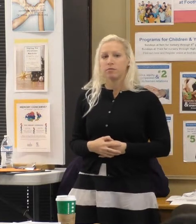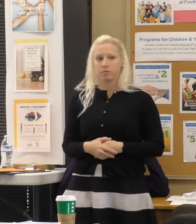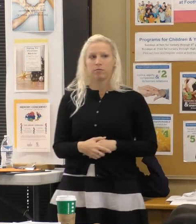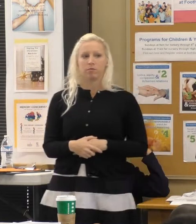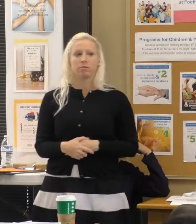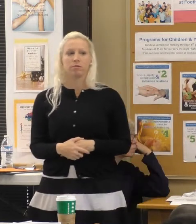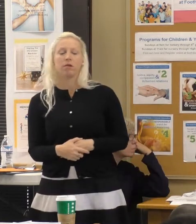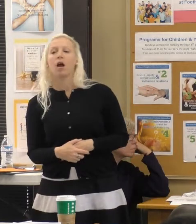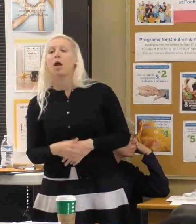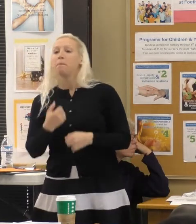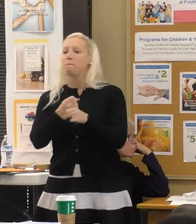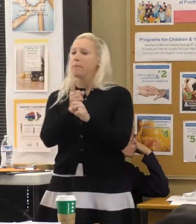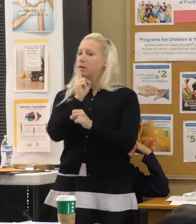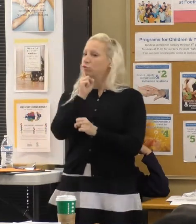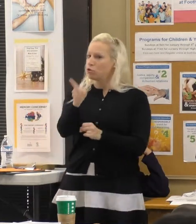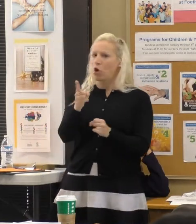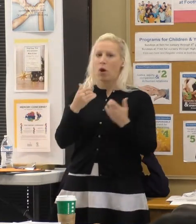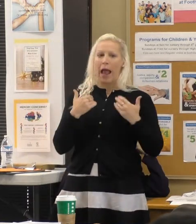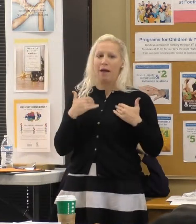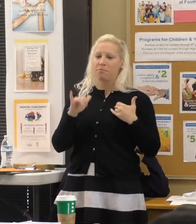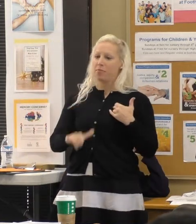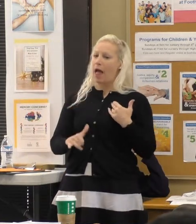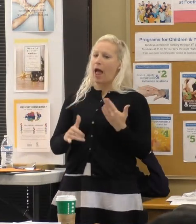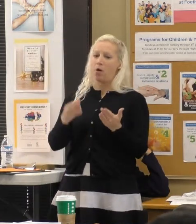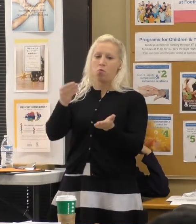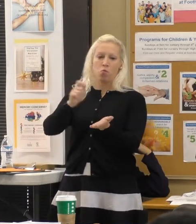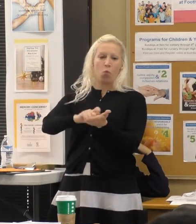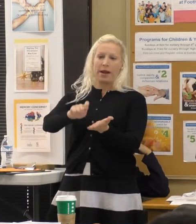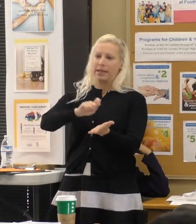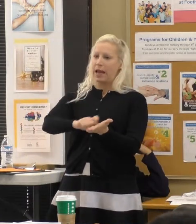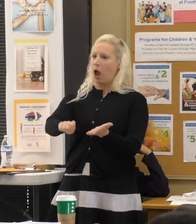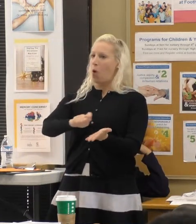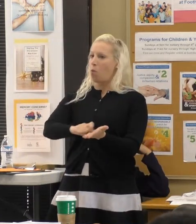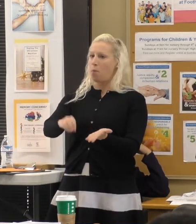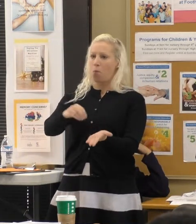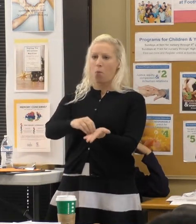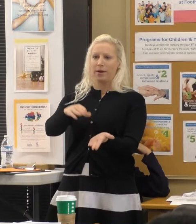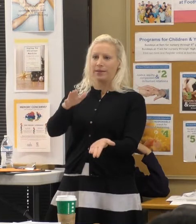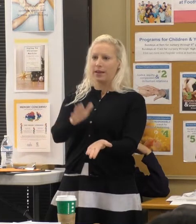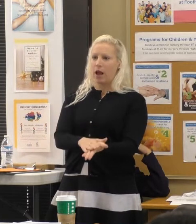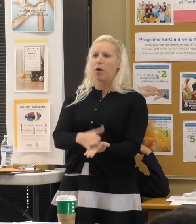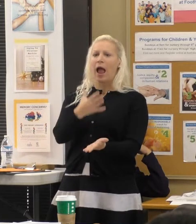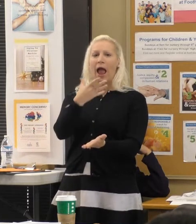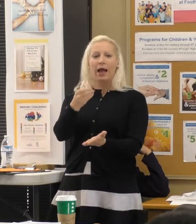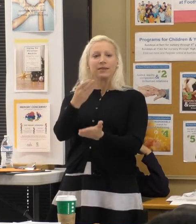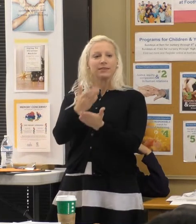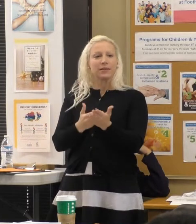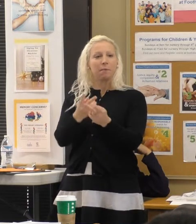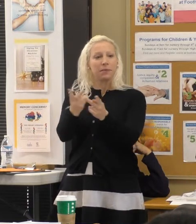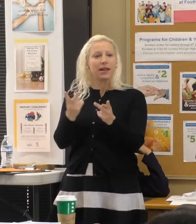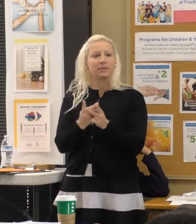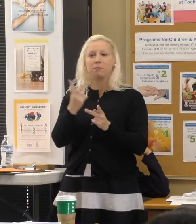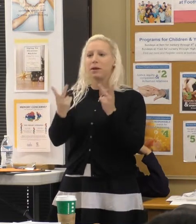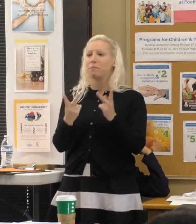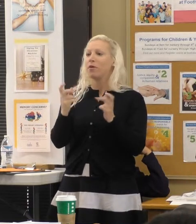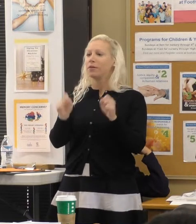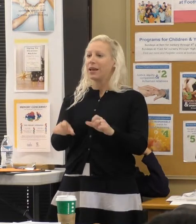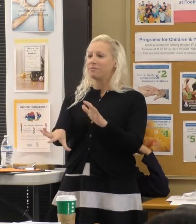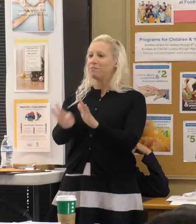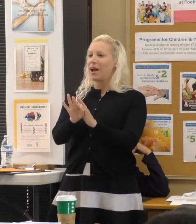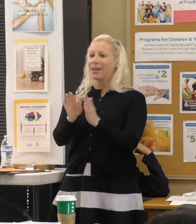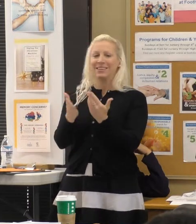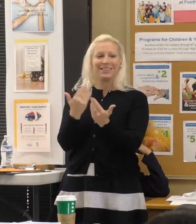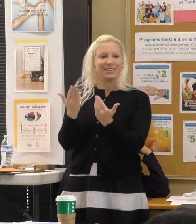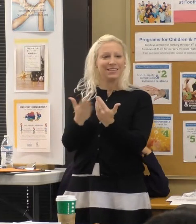and when and how you use VRI, make sure that you have that written down somewhere where it's easy to get to,